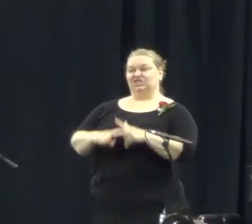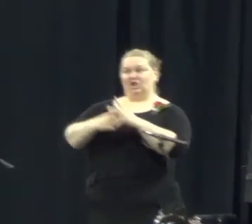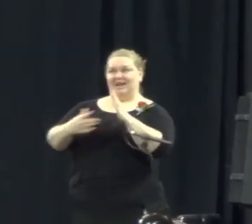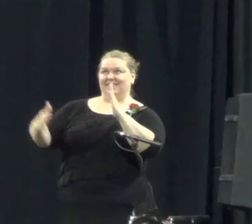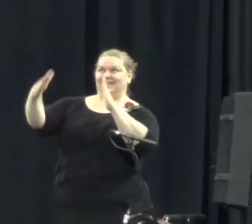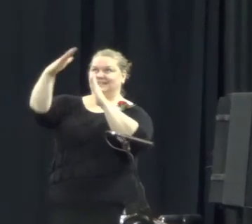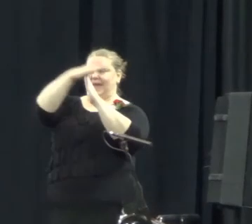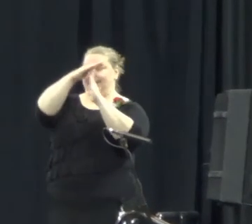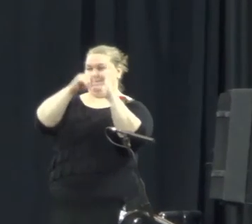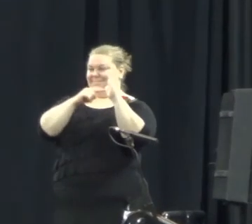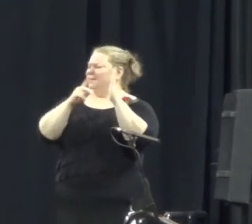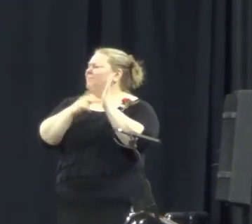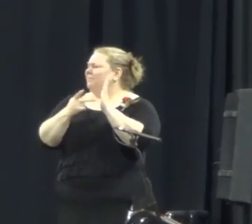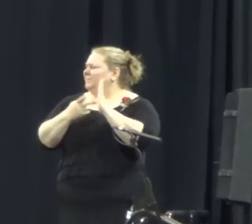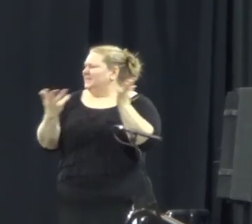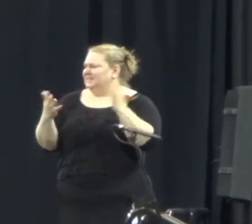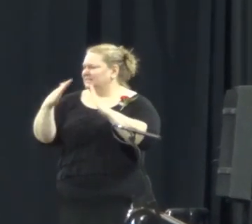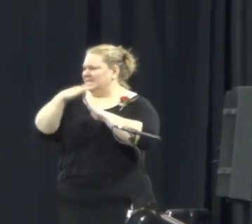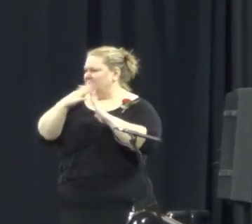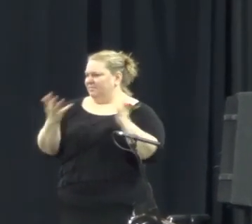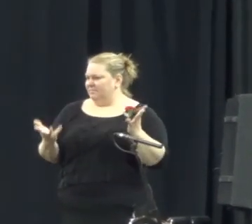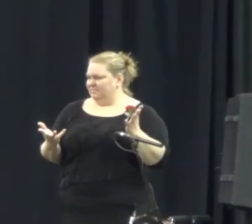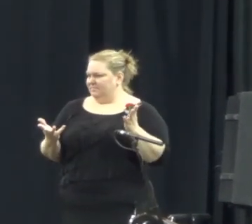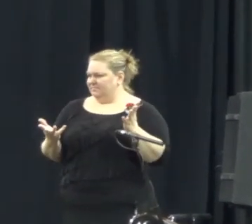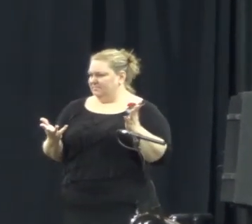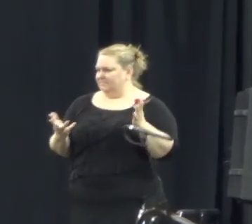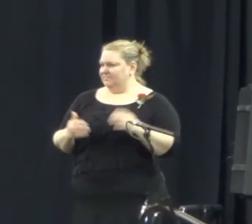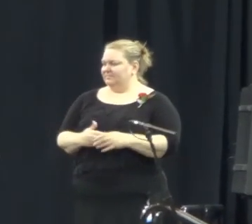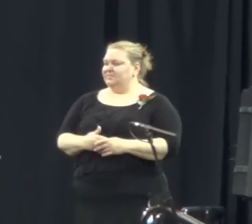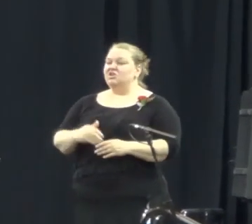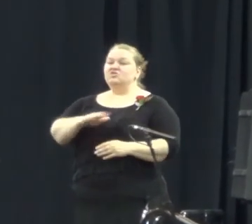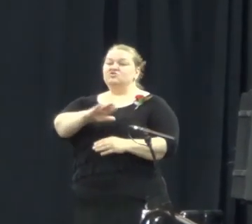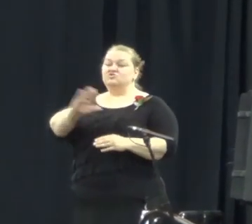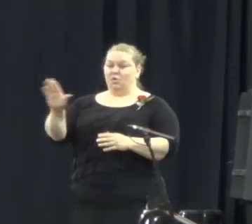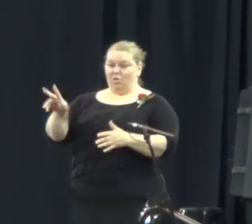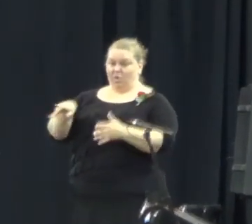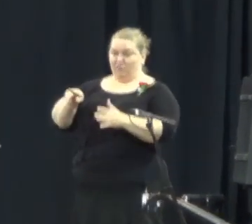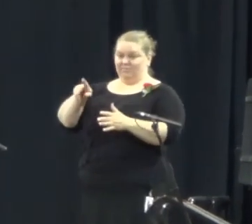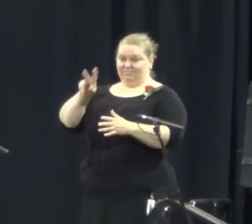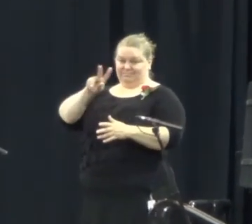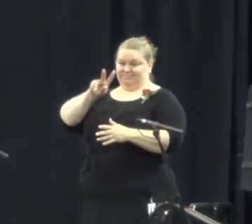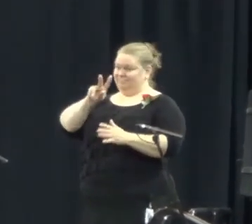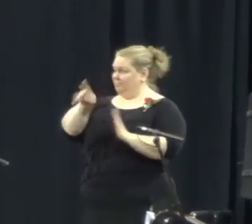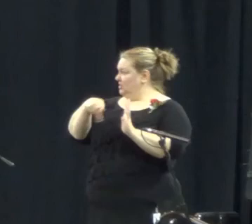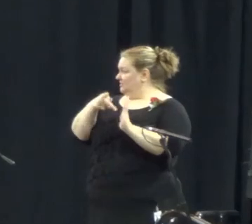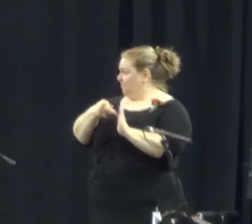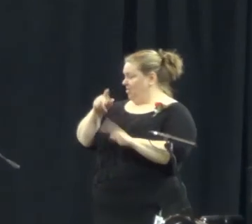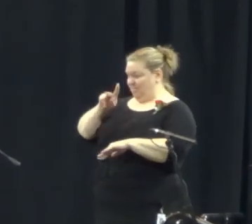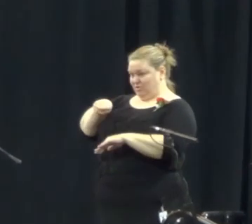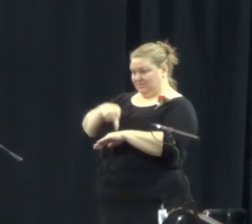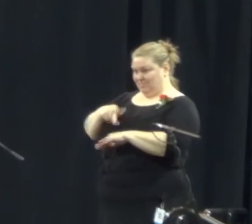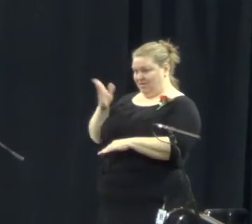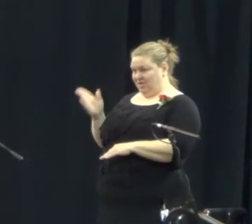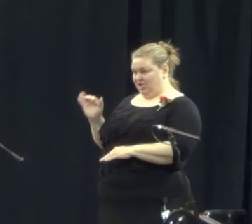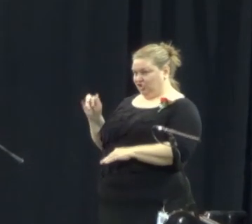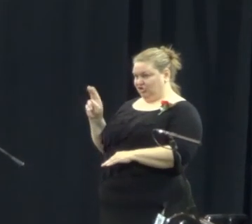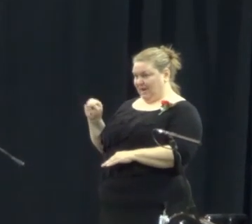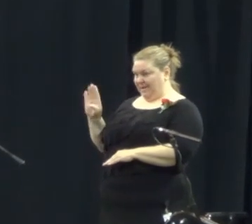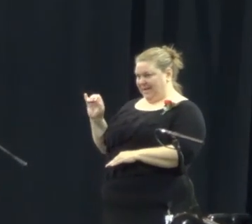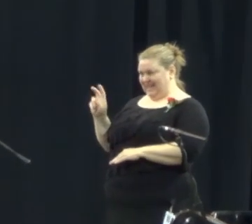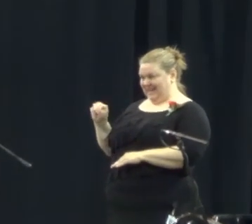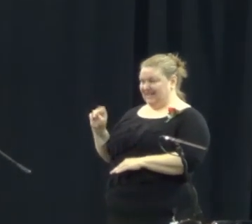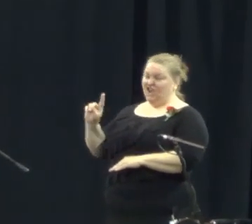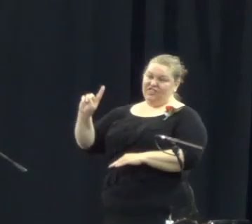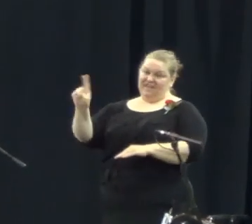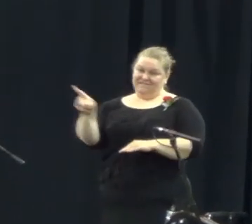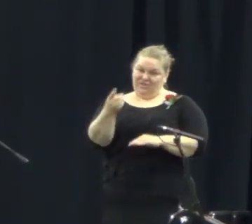top. And by the top, of course, I mean your principal of 4 years, Mr. John Bacon. You are the